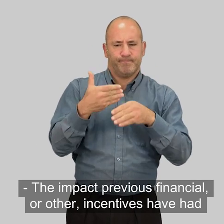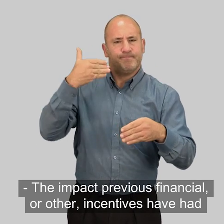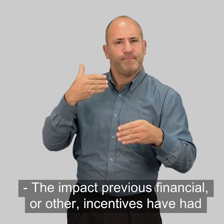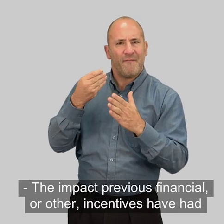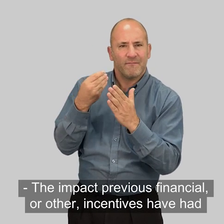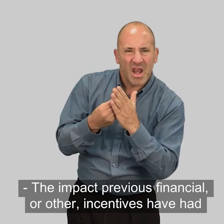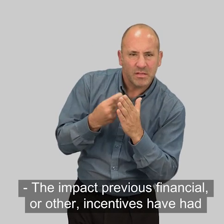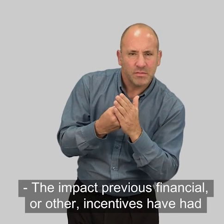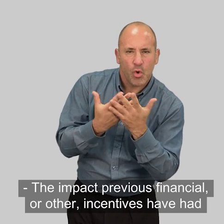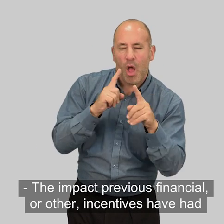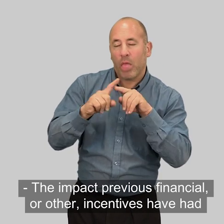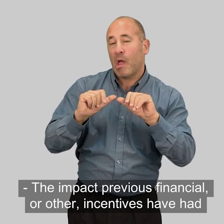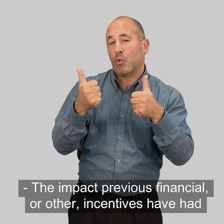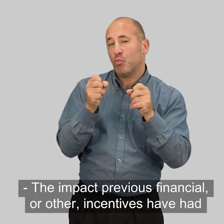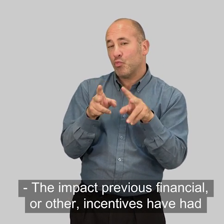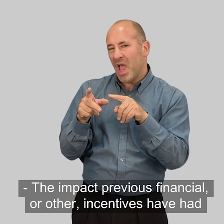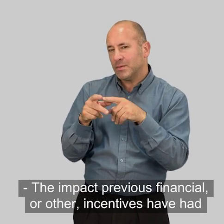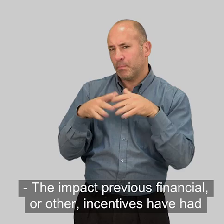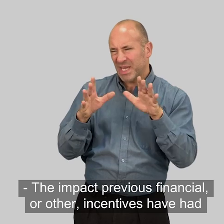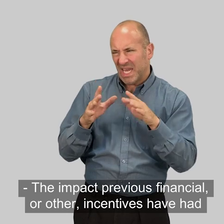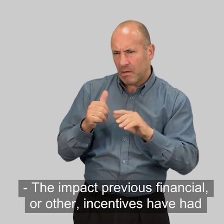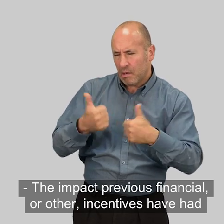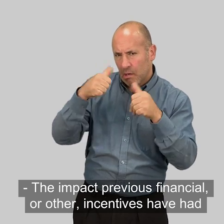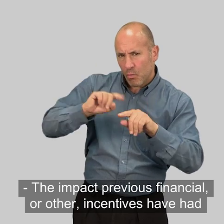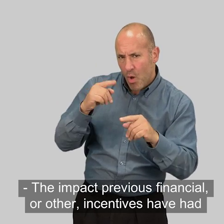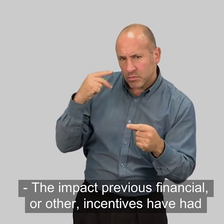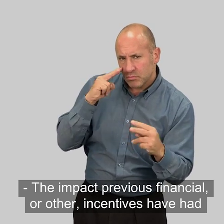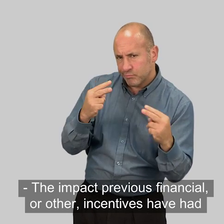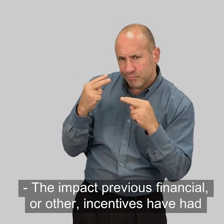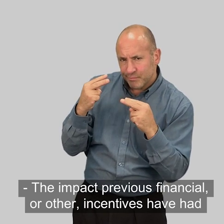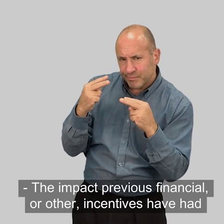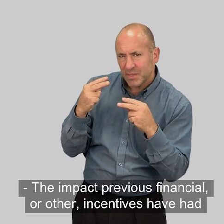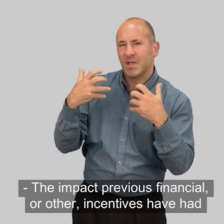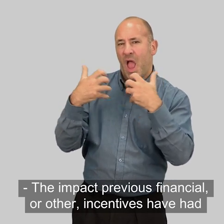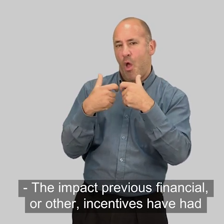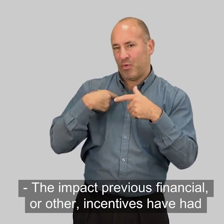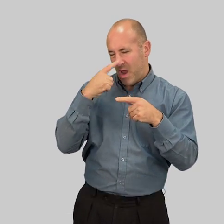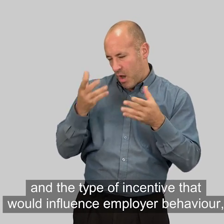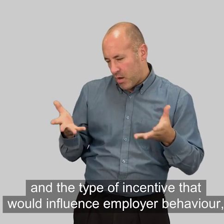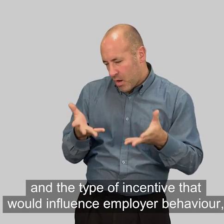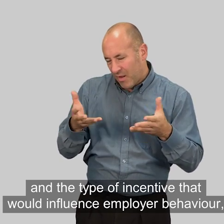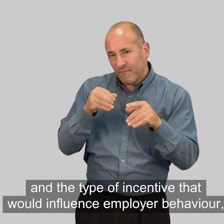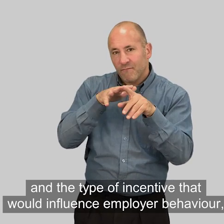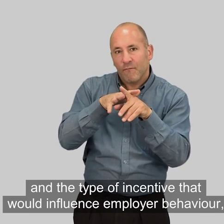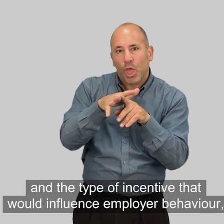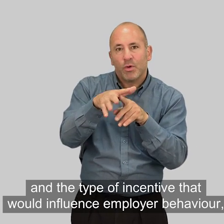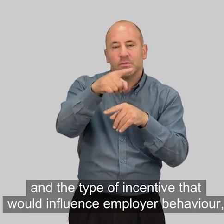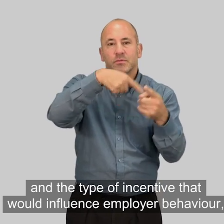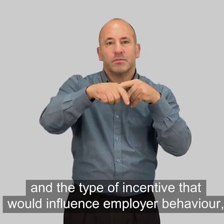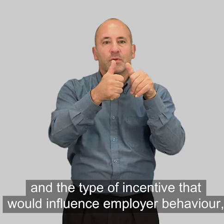The impact previous financial, or other, incentives have had, and the type of incentive that would influence